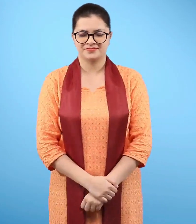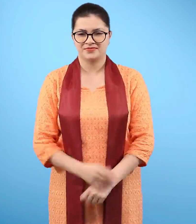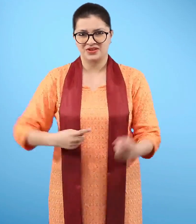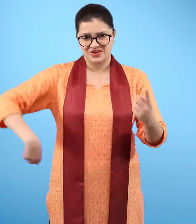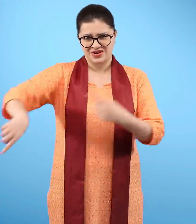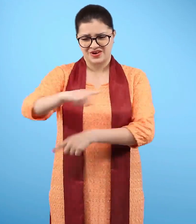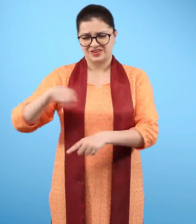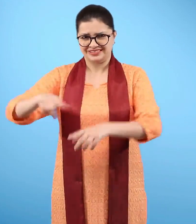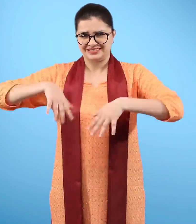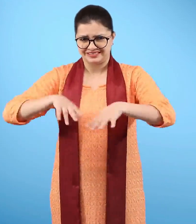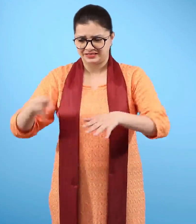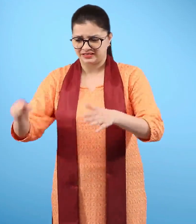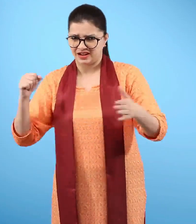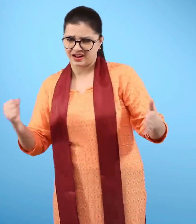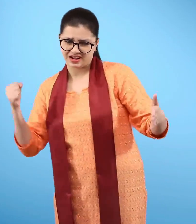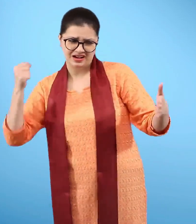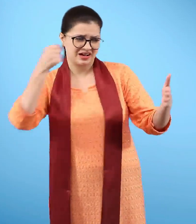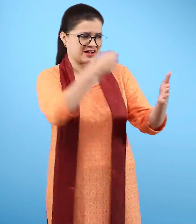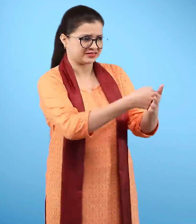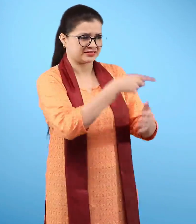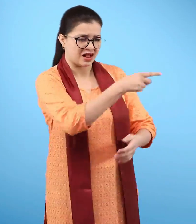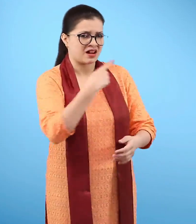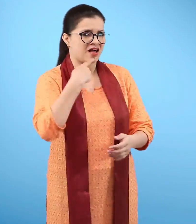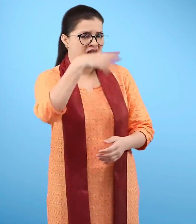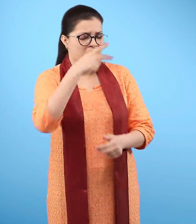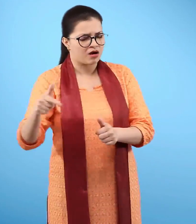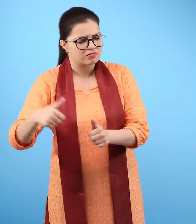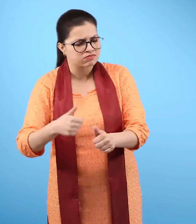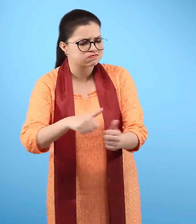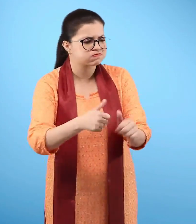They want to follow the parade to Red Fort.